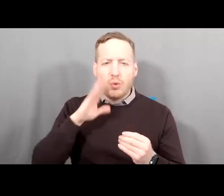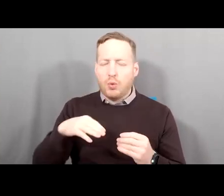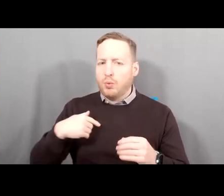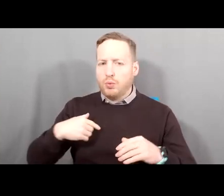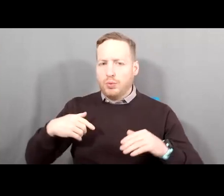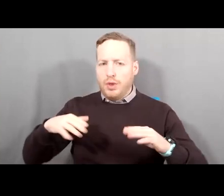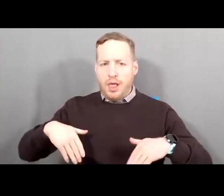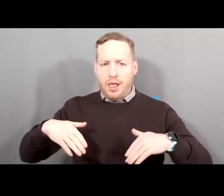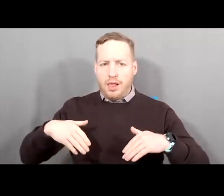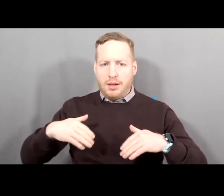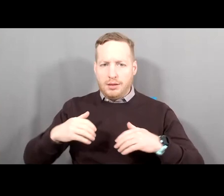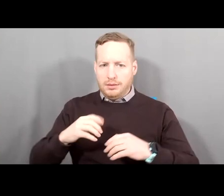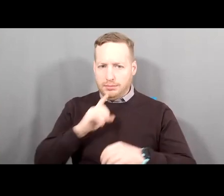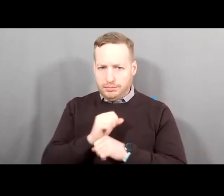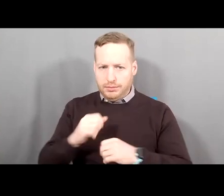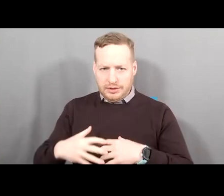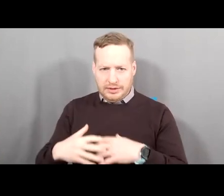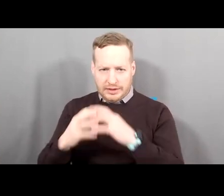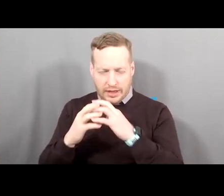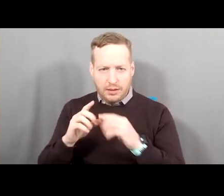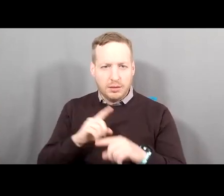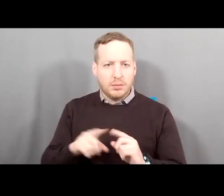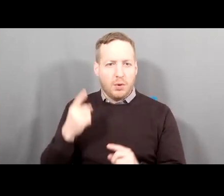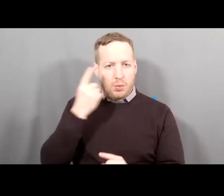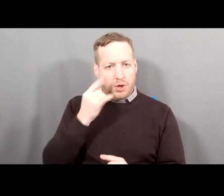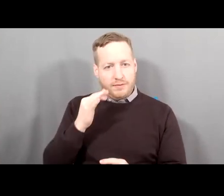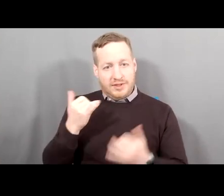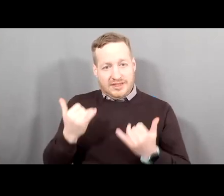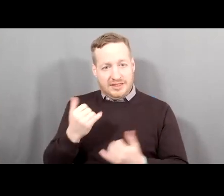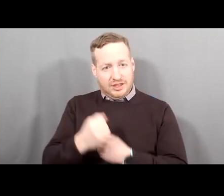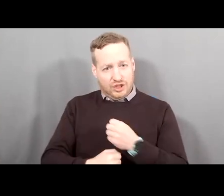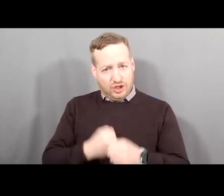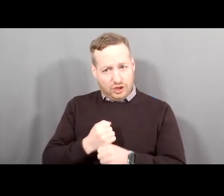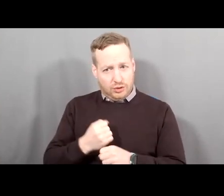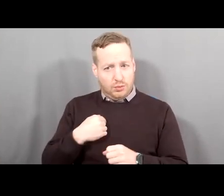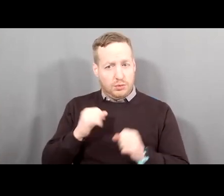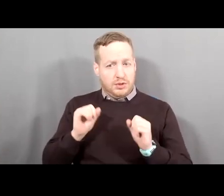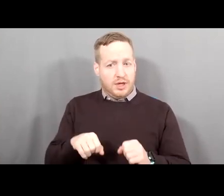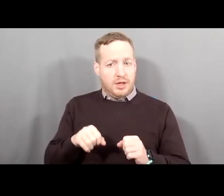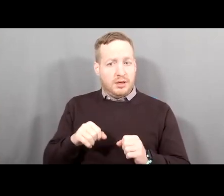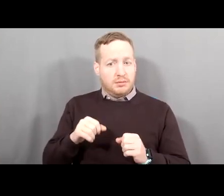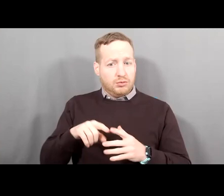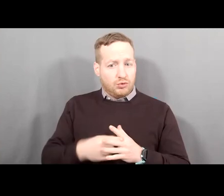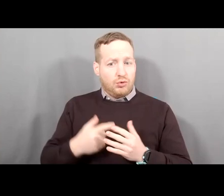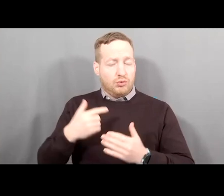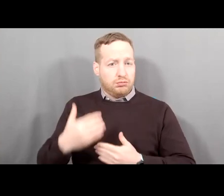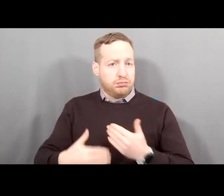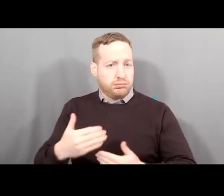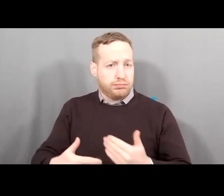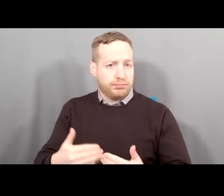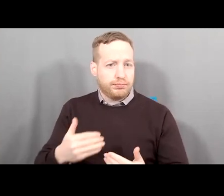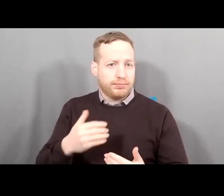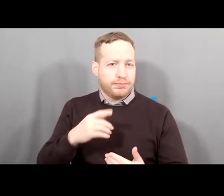Ernest had mentioned, or that hasn't been set up yet, but I wonder if it's going to happen